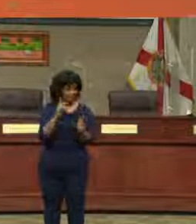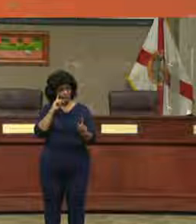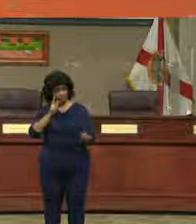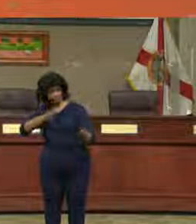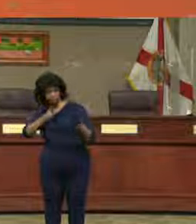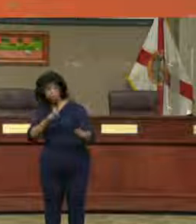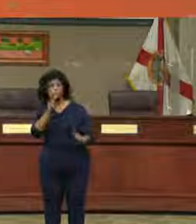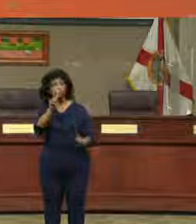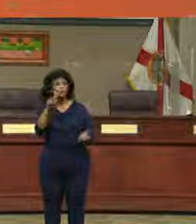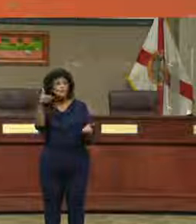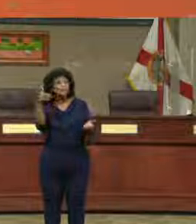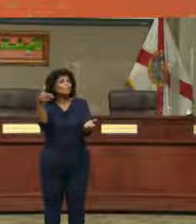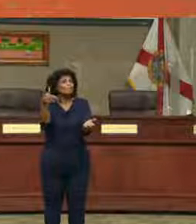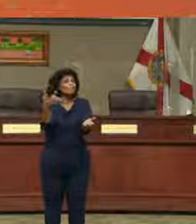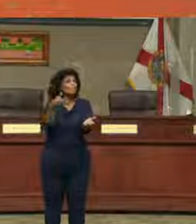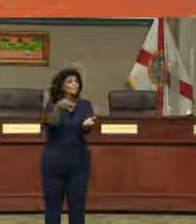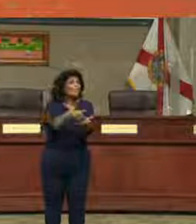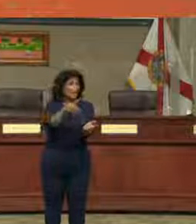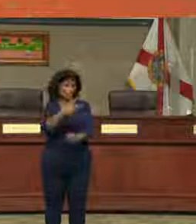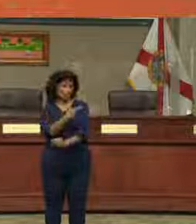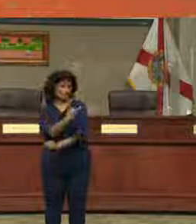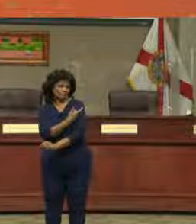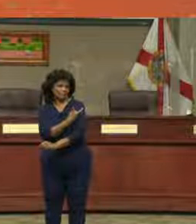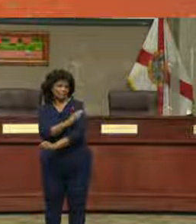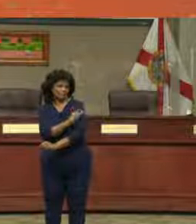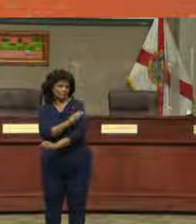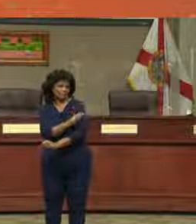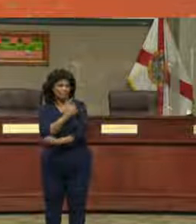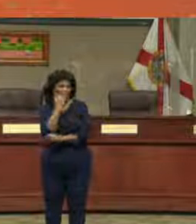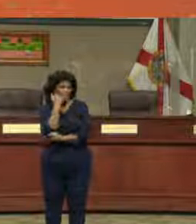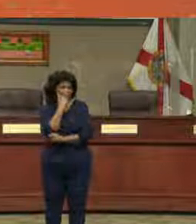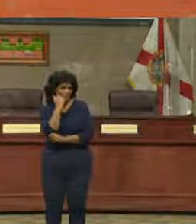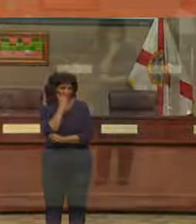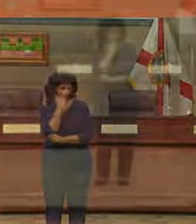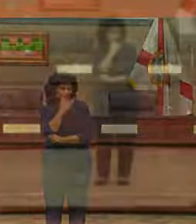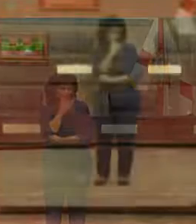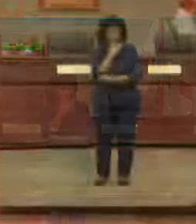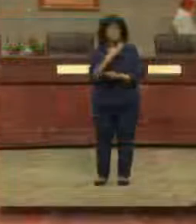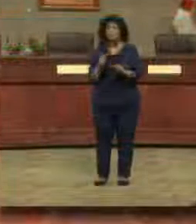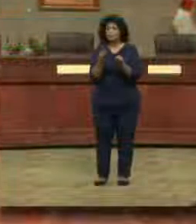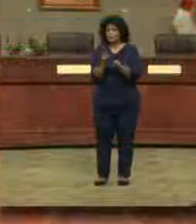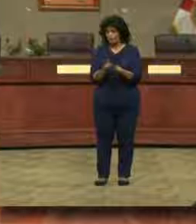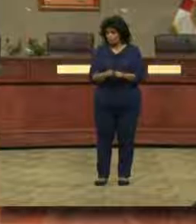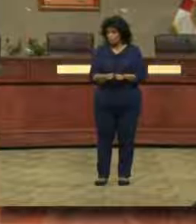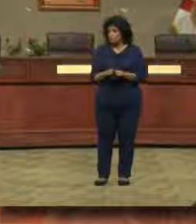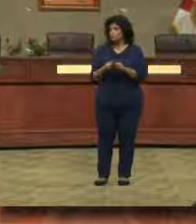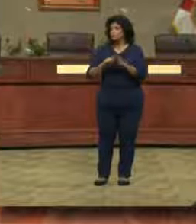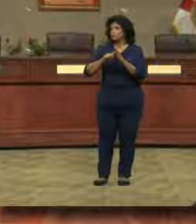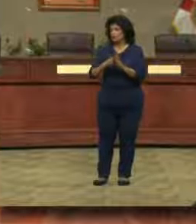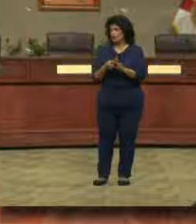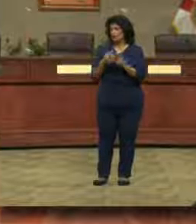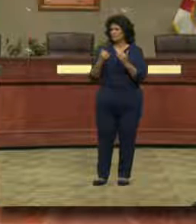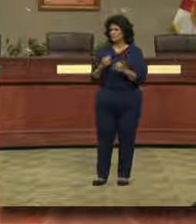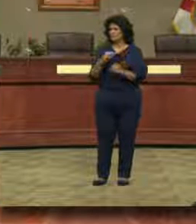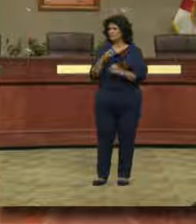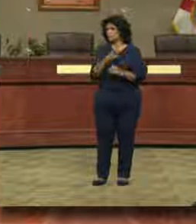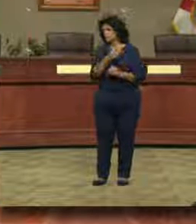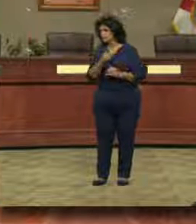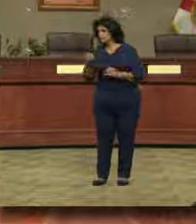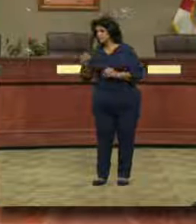day. Also starting this Wednesday through Saturday, only shots will be given at